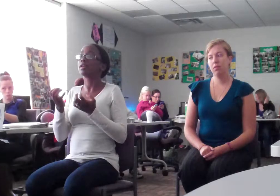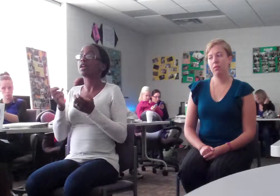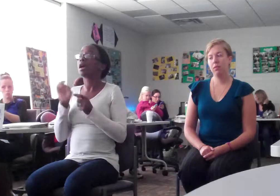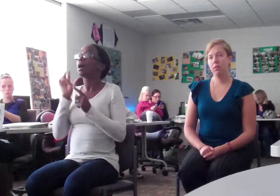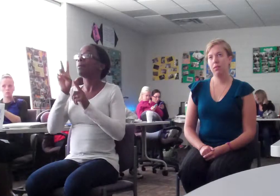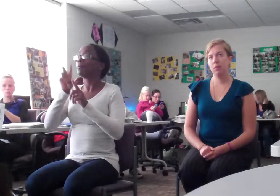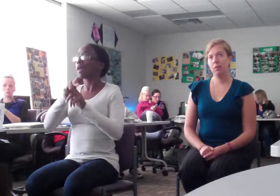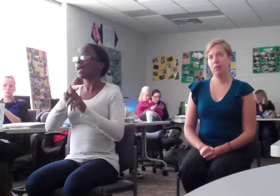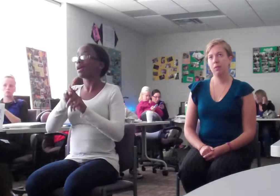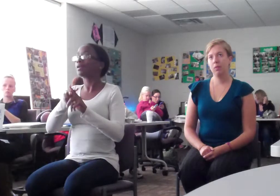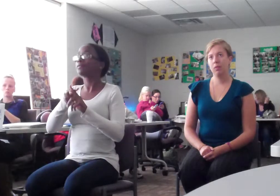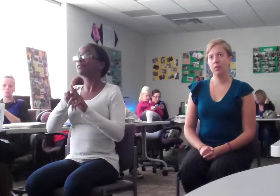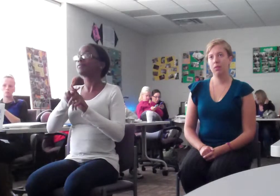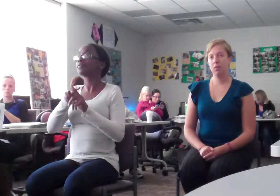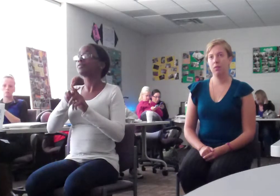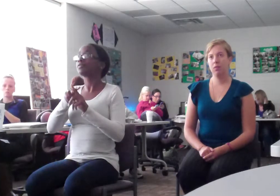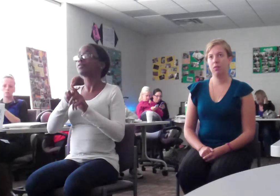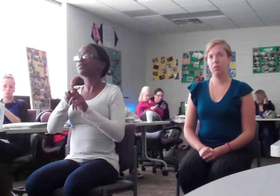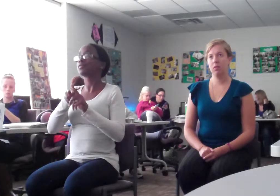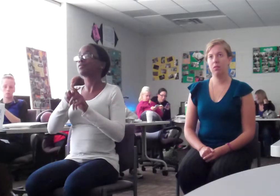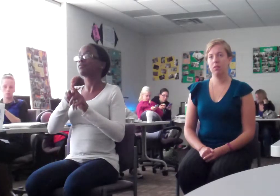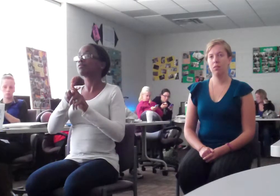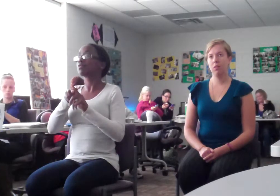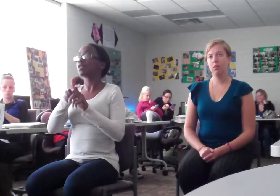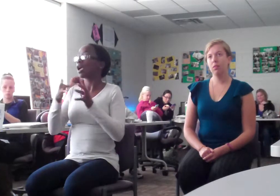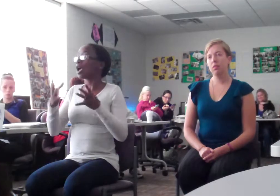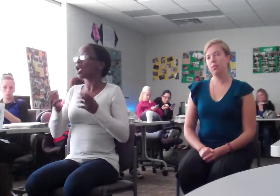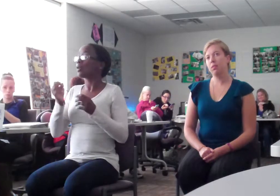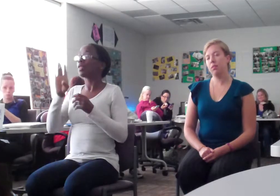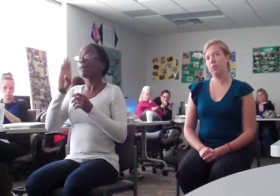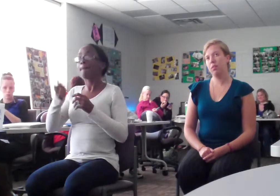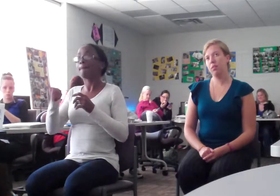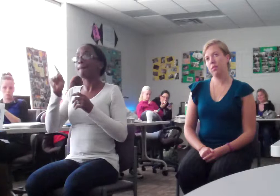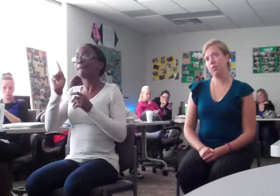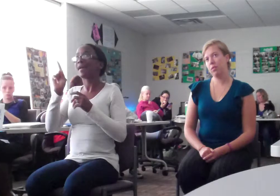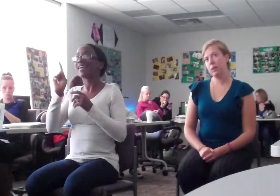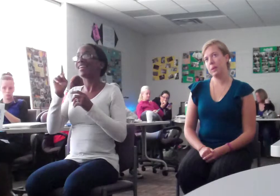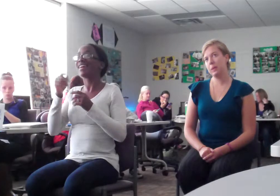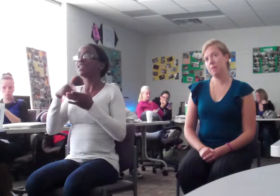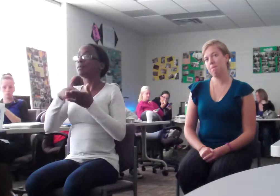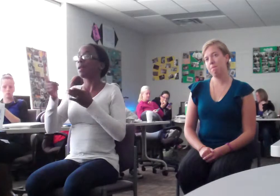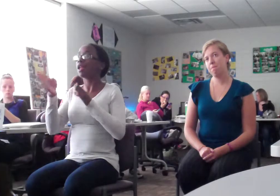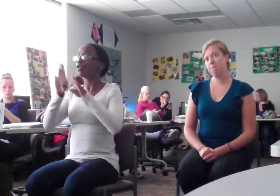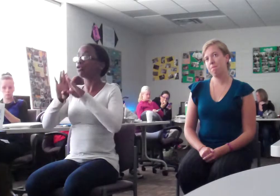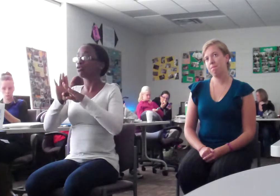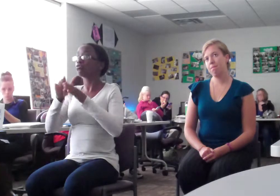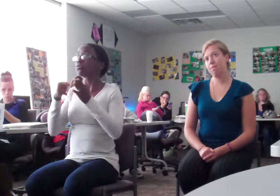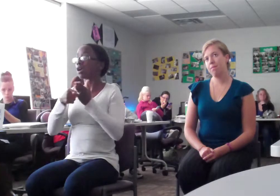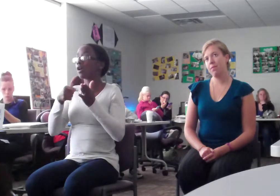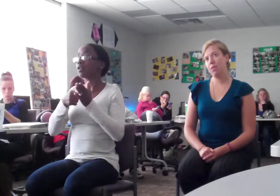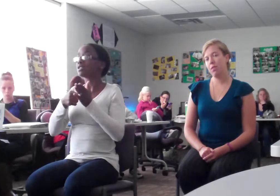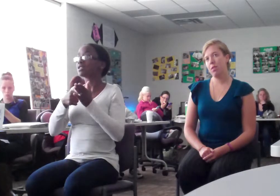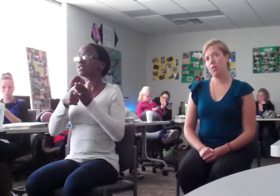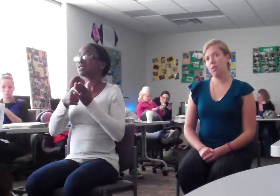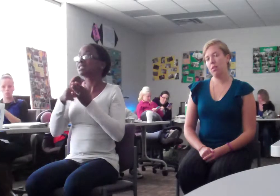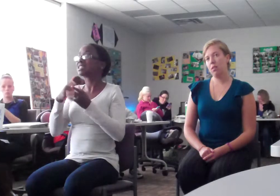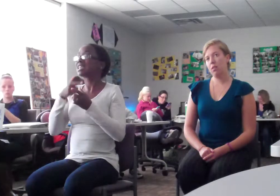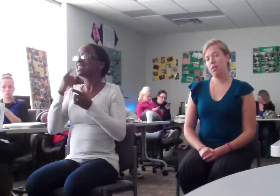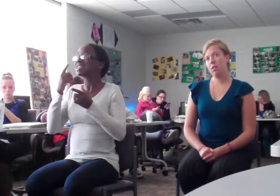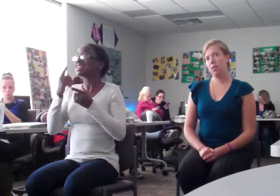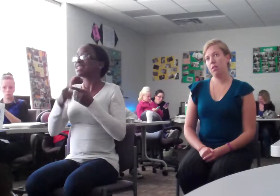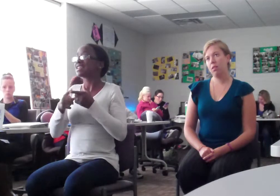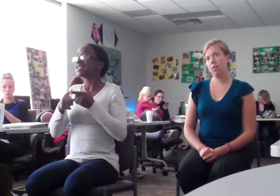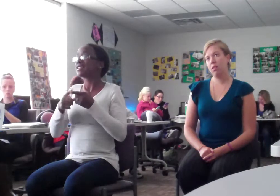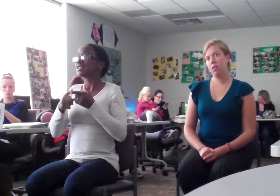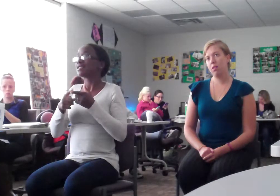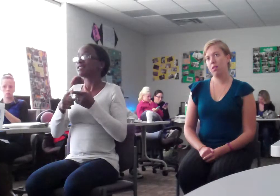apply and you wanted the bank to pay the closing cost, then your prime, it